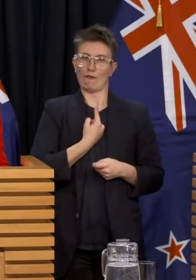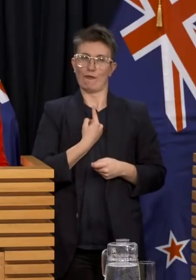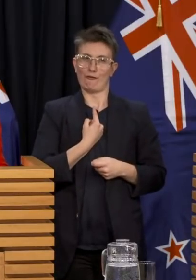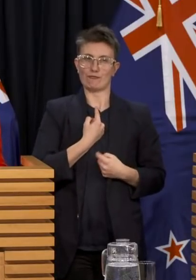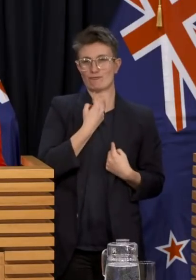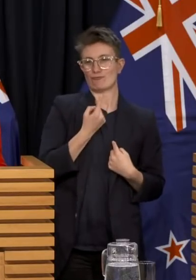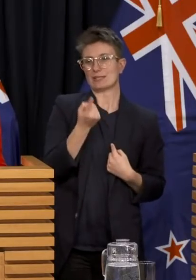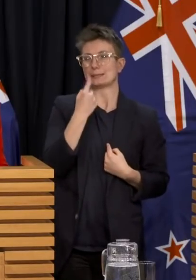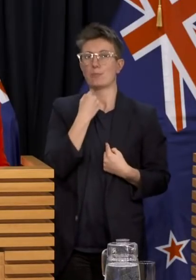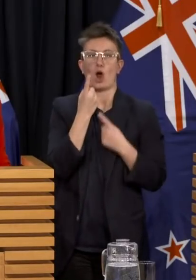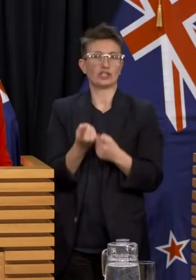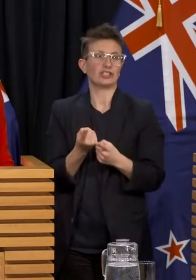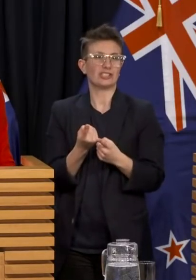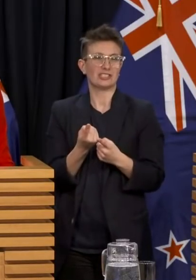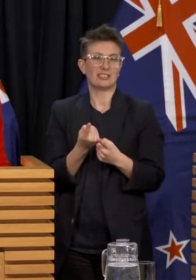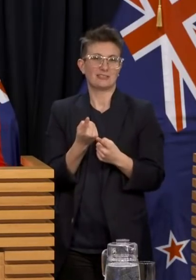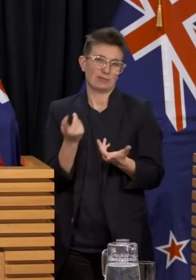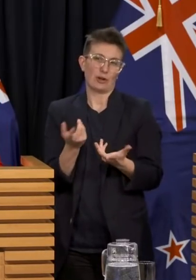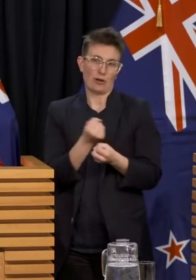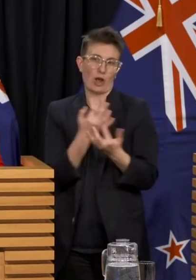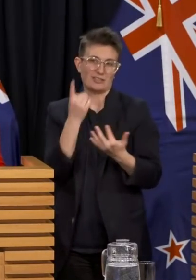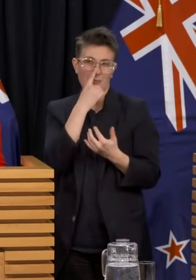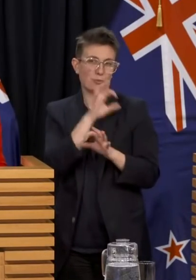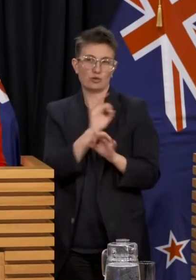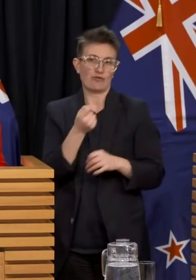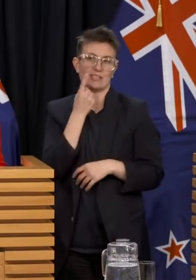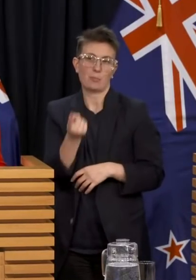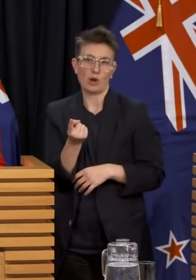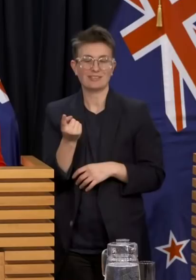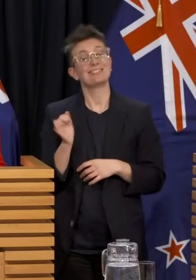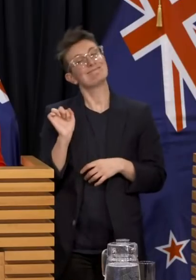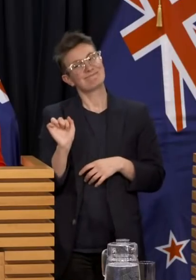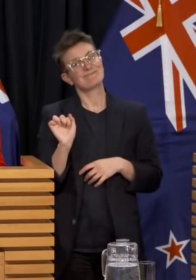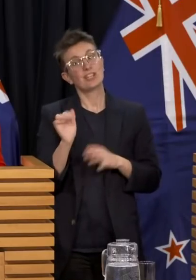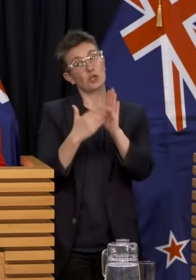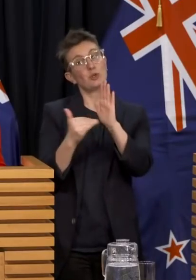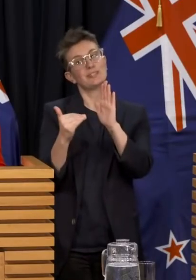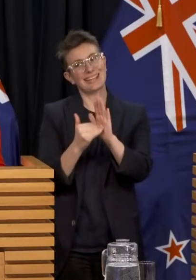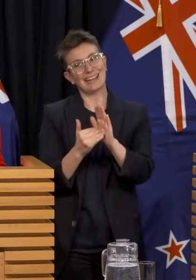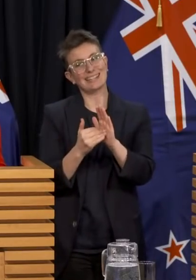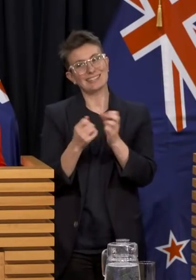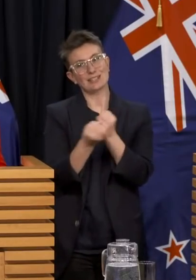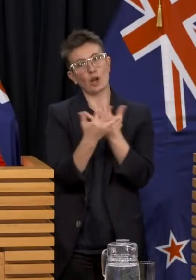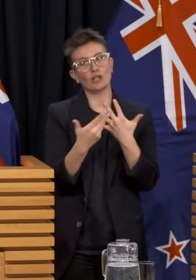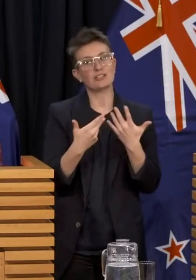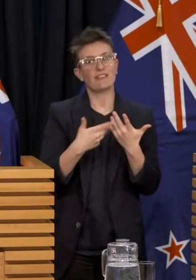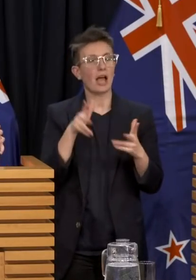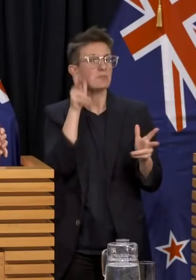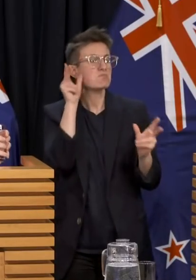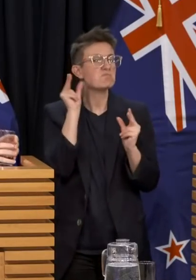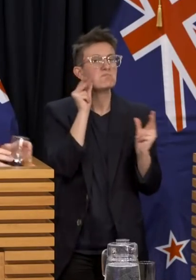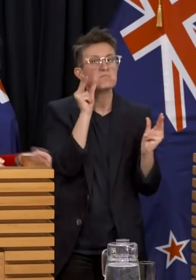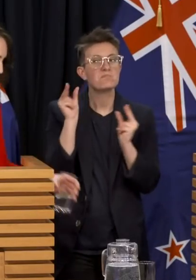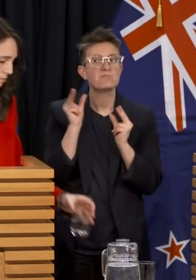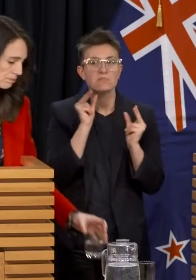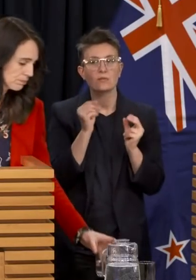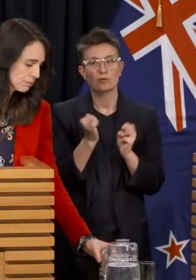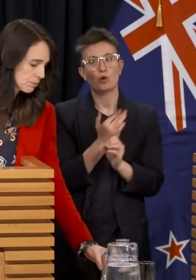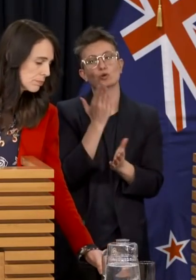Are you looking to It's get New Zealand, you also get a lot of anecdata. Yeah. But you want more than anecdata, presumably. Are you looking to get